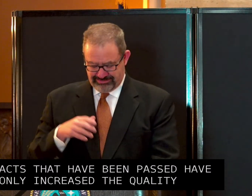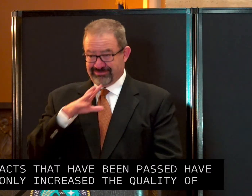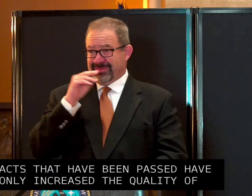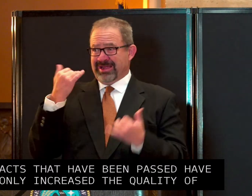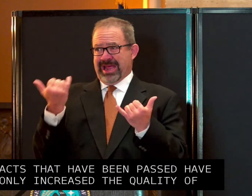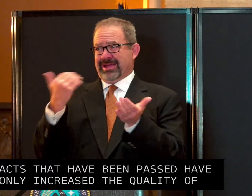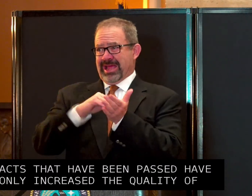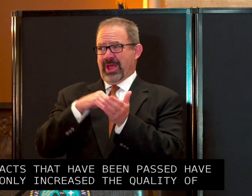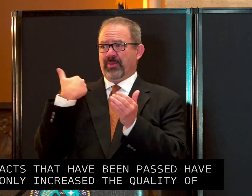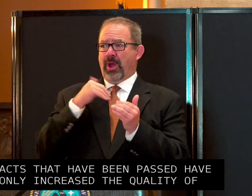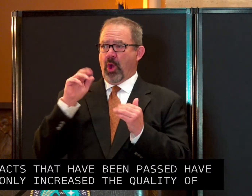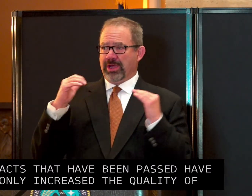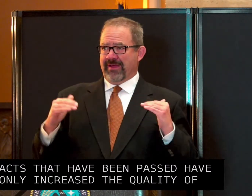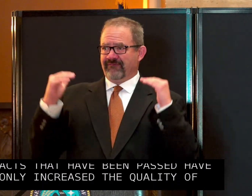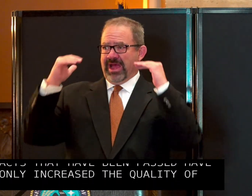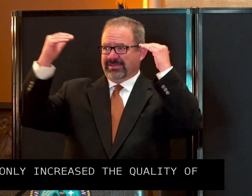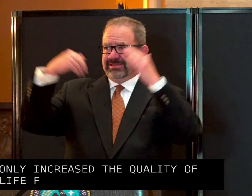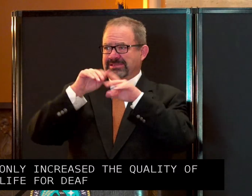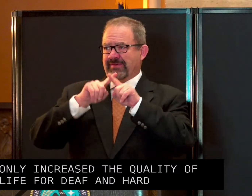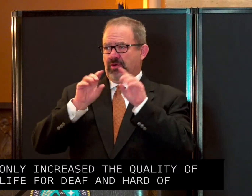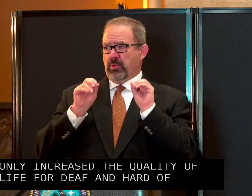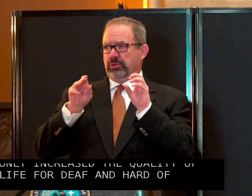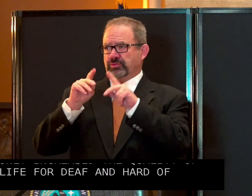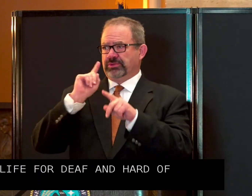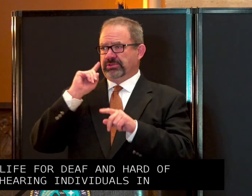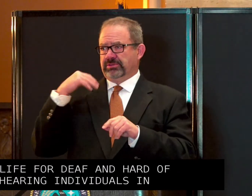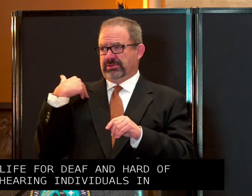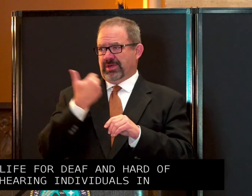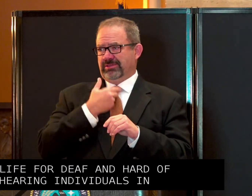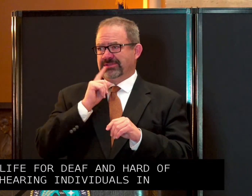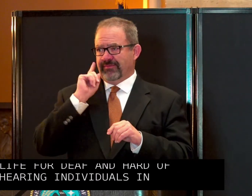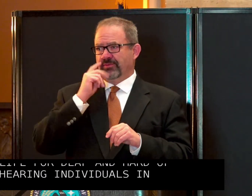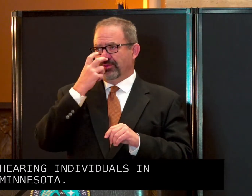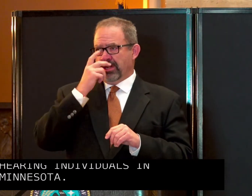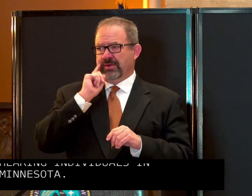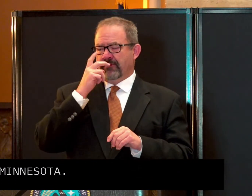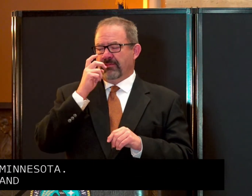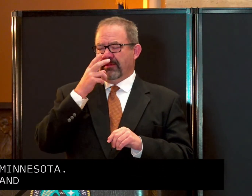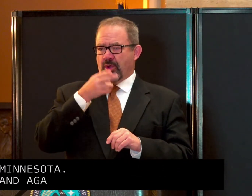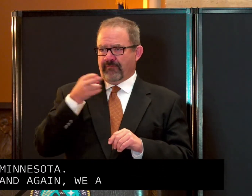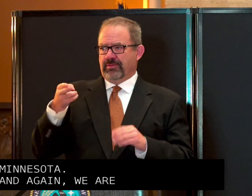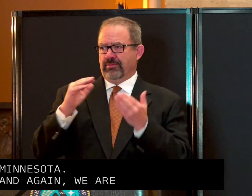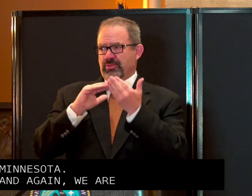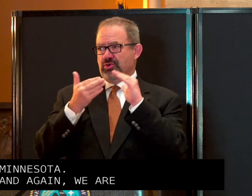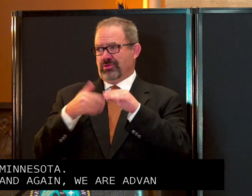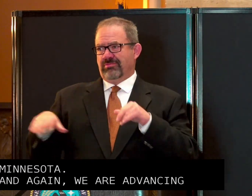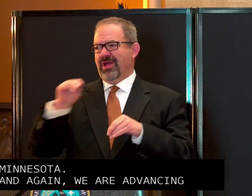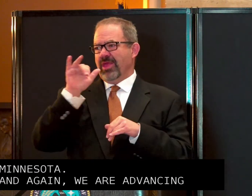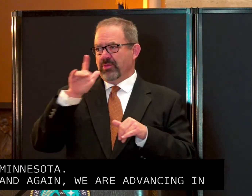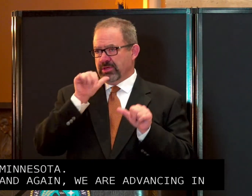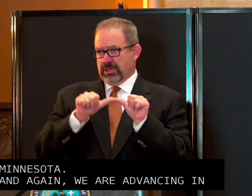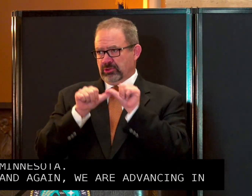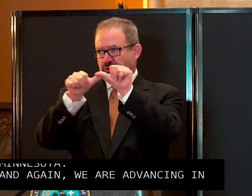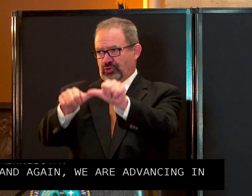hearing individuals in Minnesota. And again, we are advancing in different opportunities for our deaf, deafblind, and hard of hearing